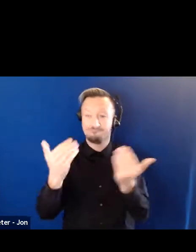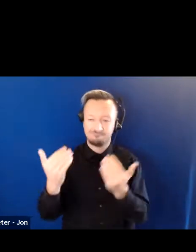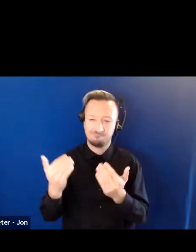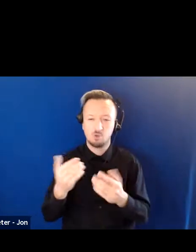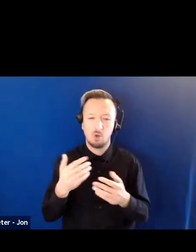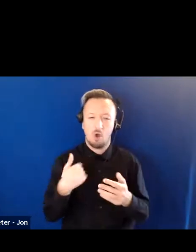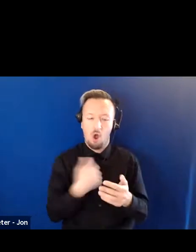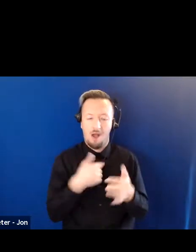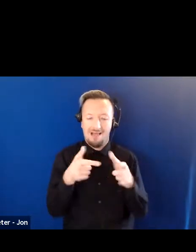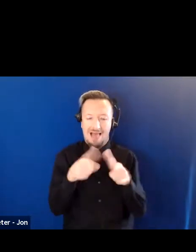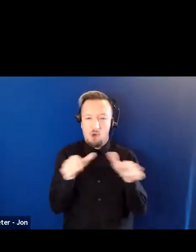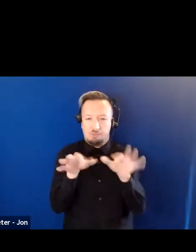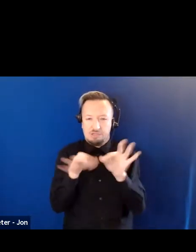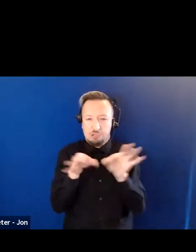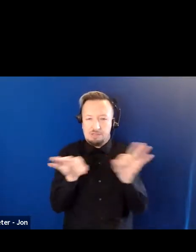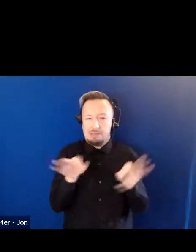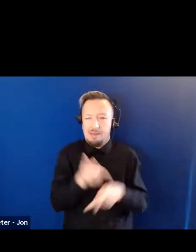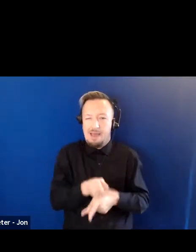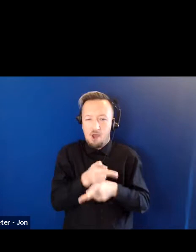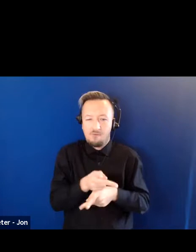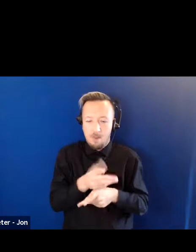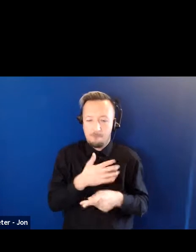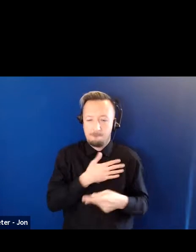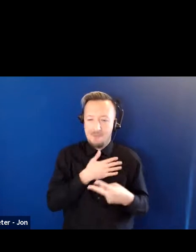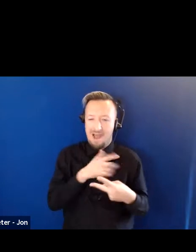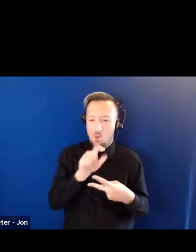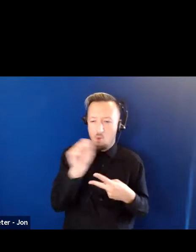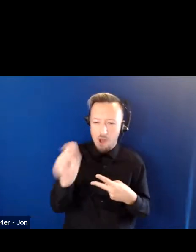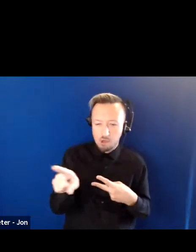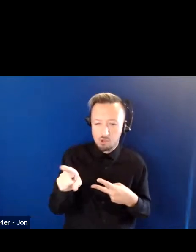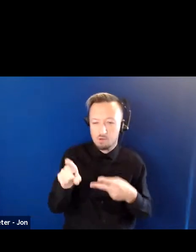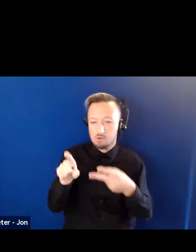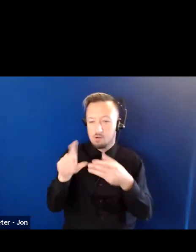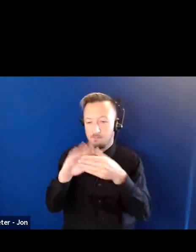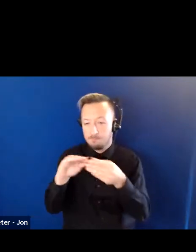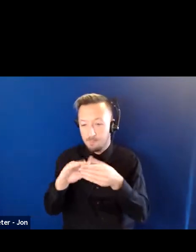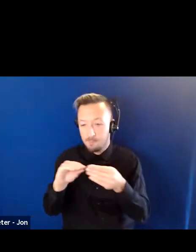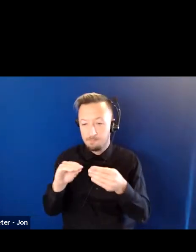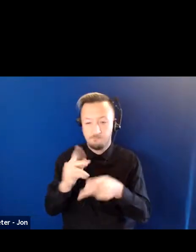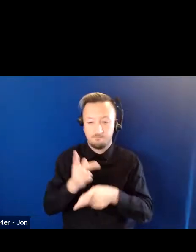be very careful about how we form our questions and our educational